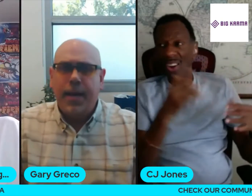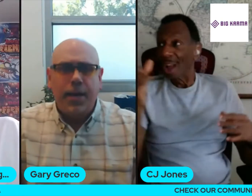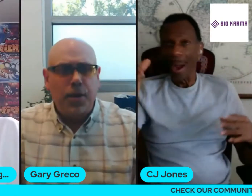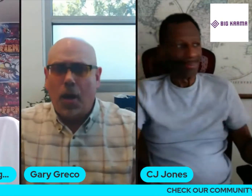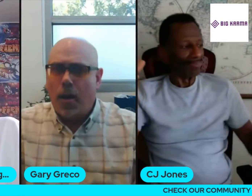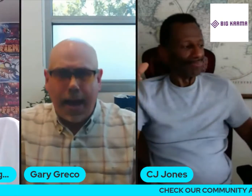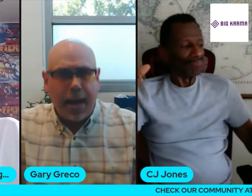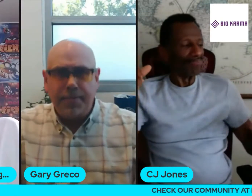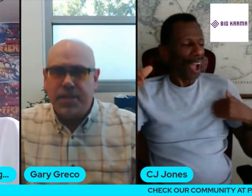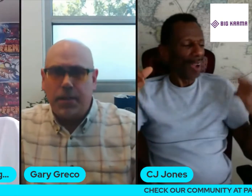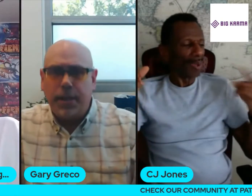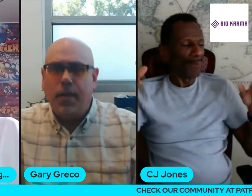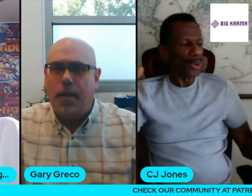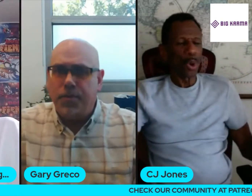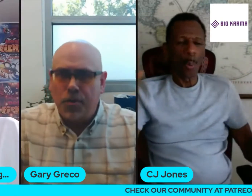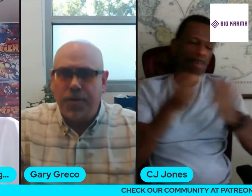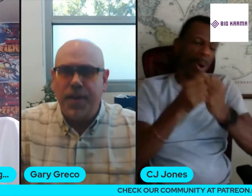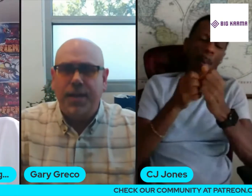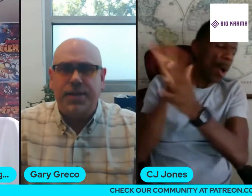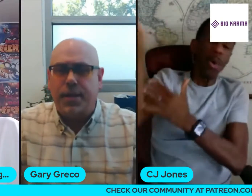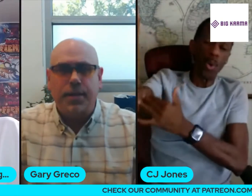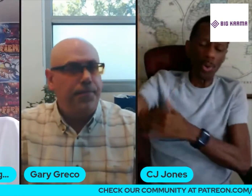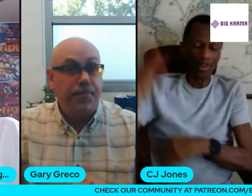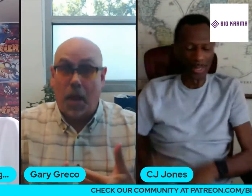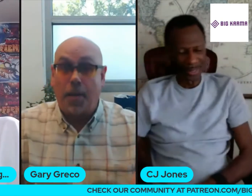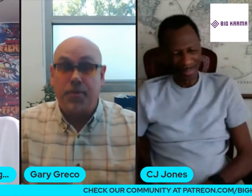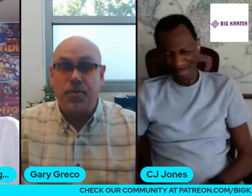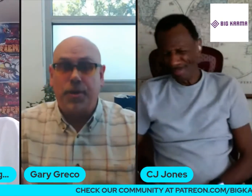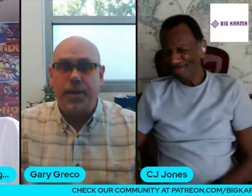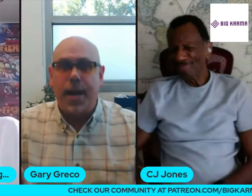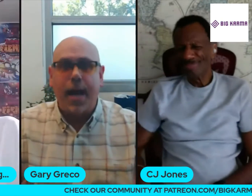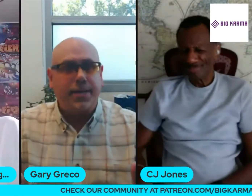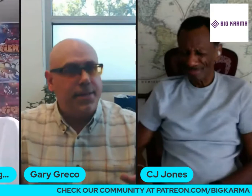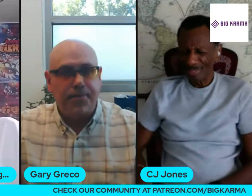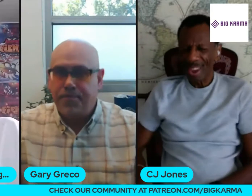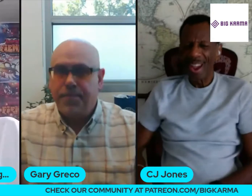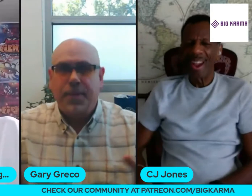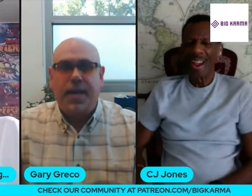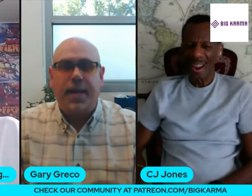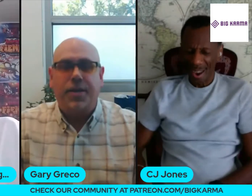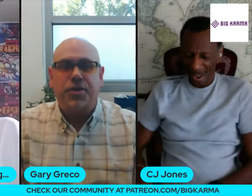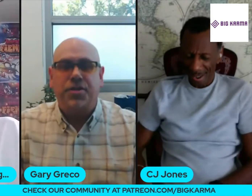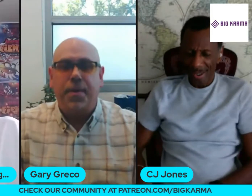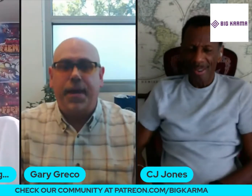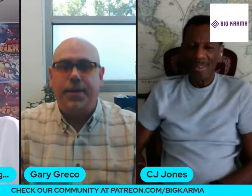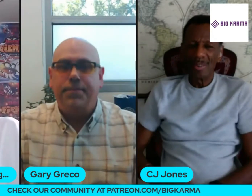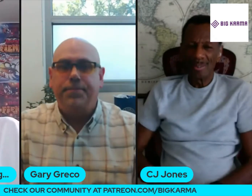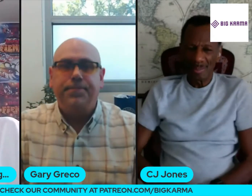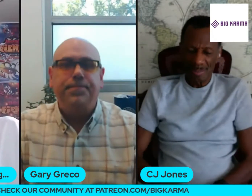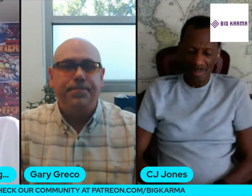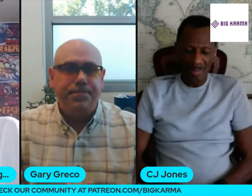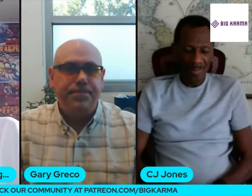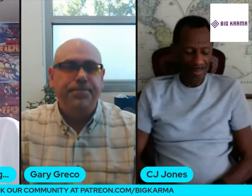and, hey, I'm still here. I'm doing this, and opportunity knocks, the connection's